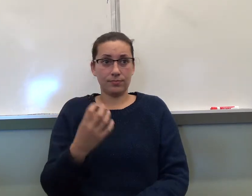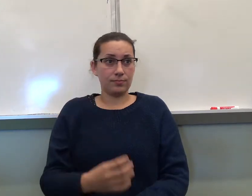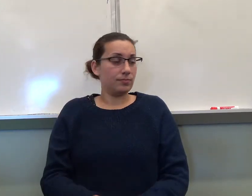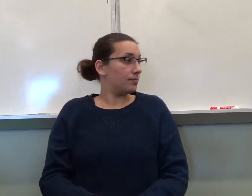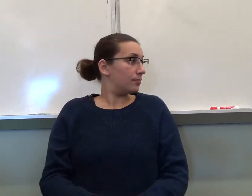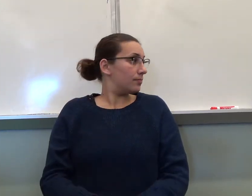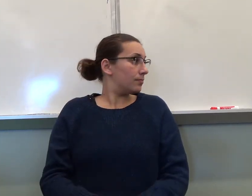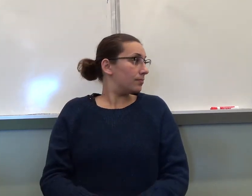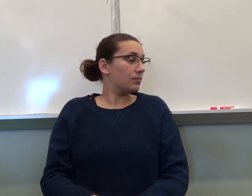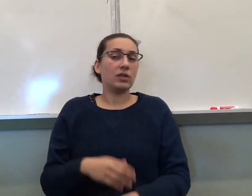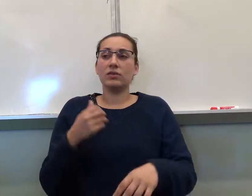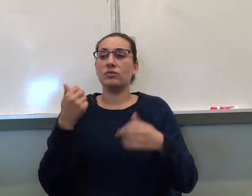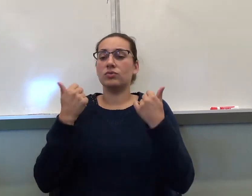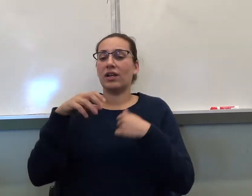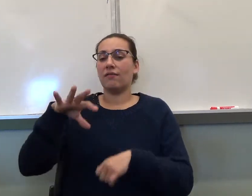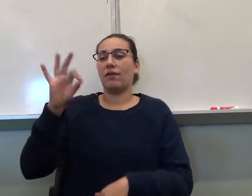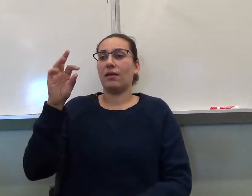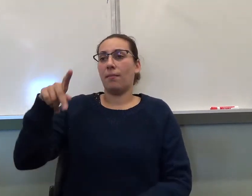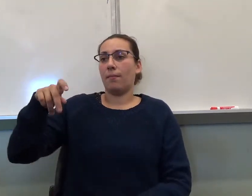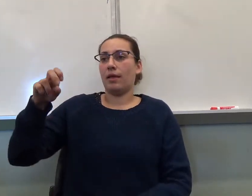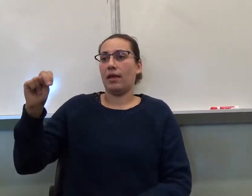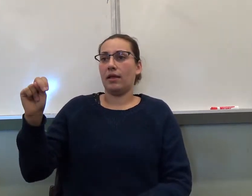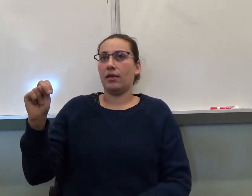haven't used my calculator in 2 weeks.